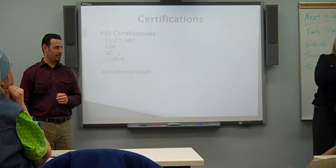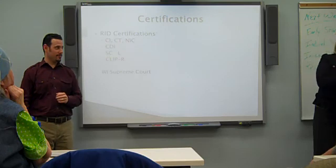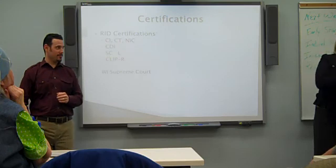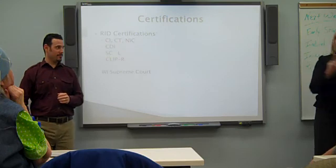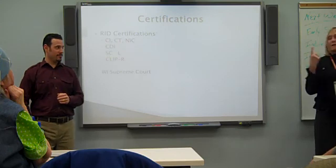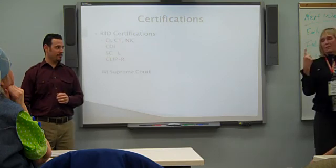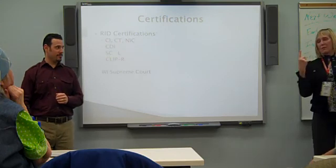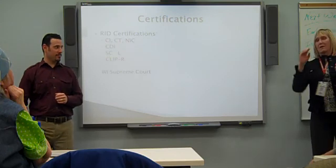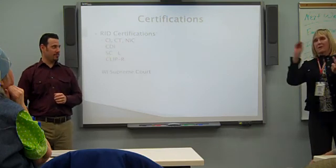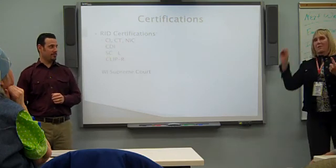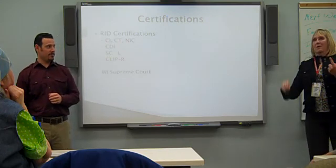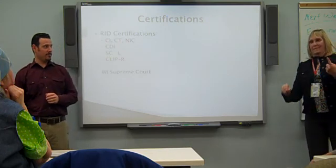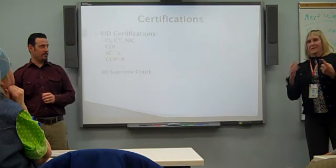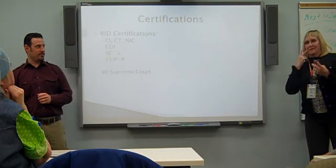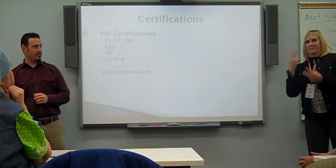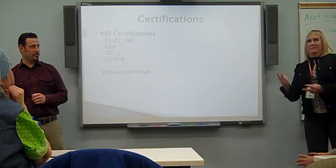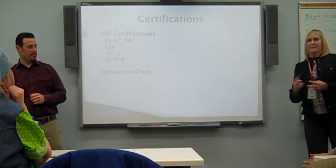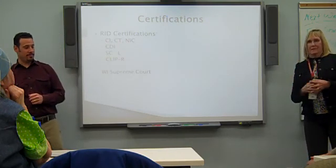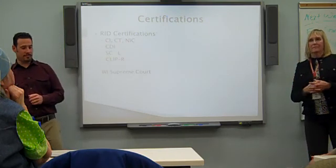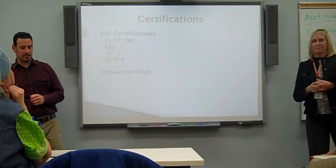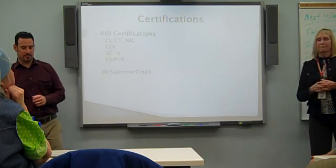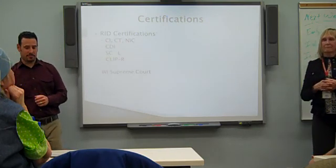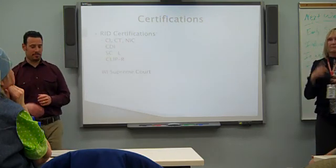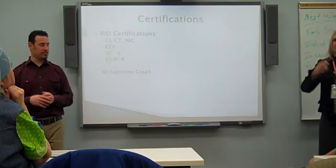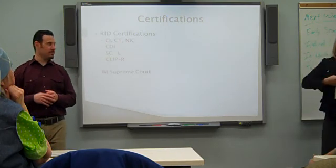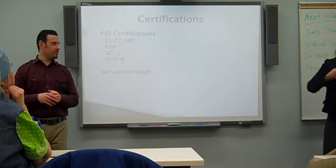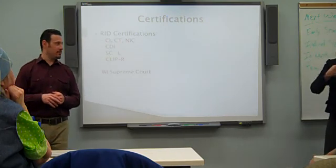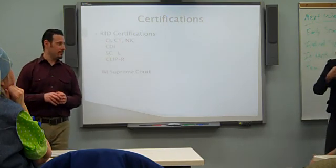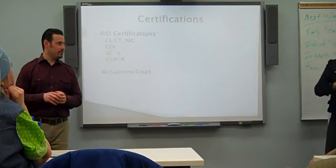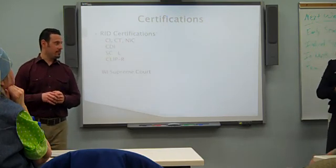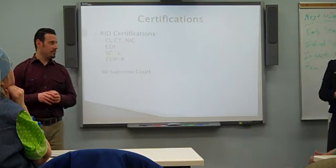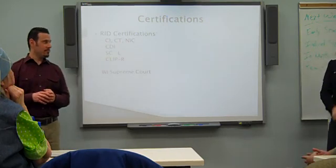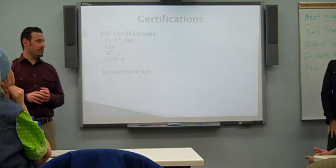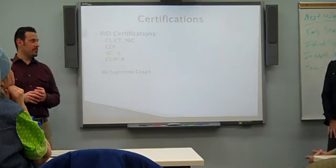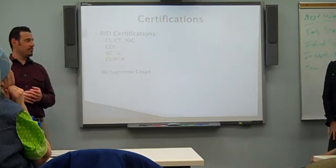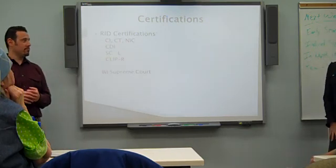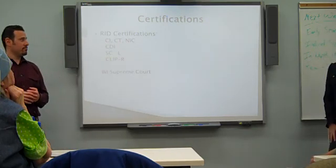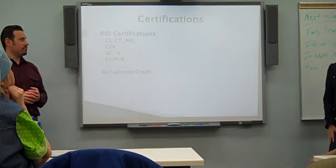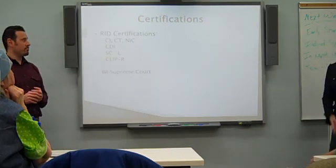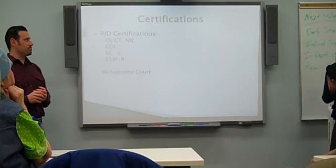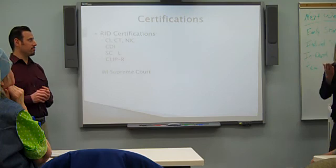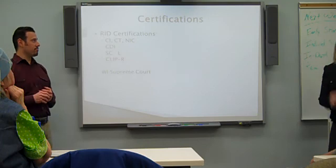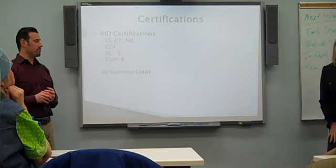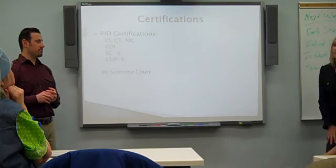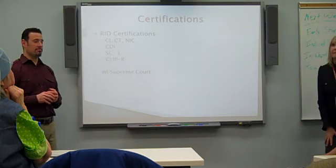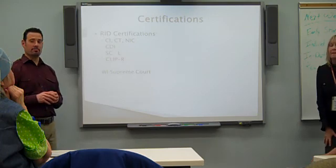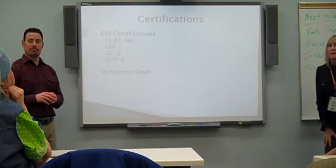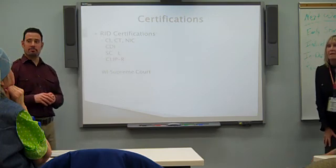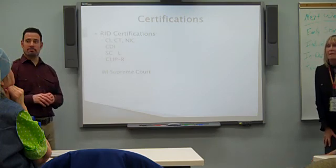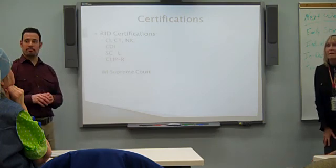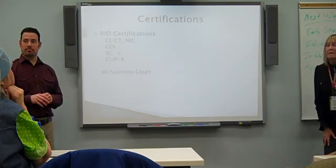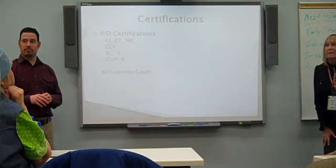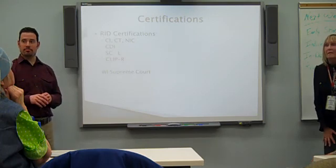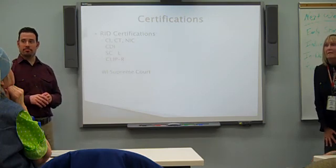Typically what they do is they do one home visit and one office visit. Once a month though.